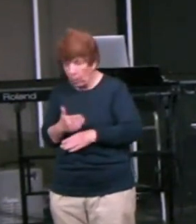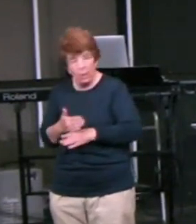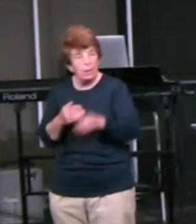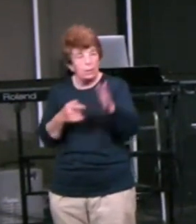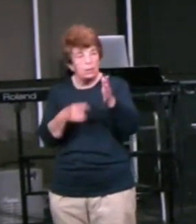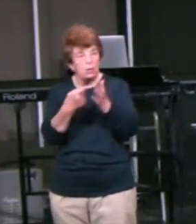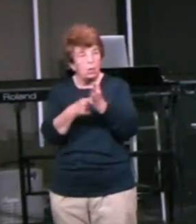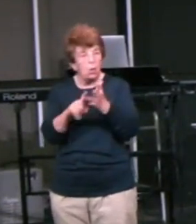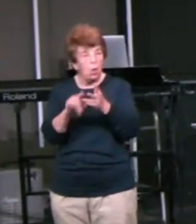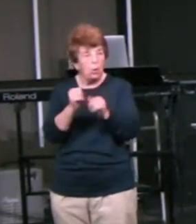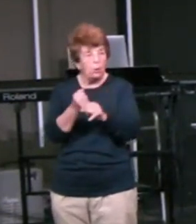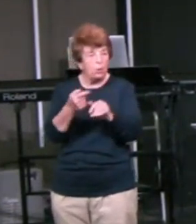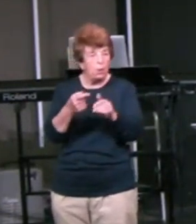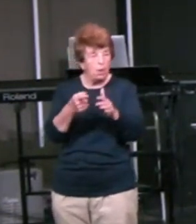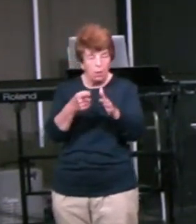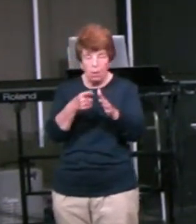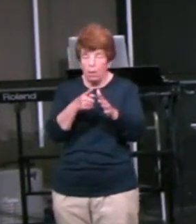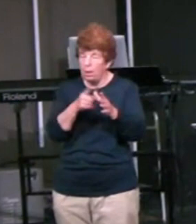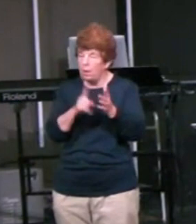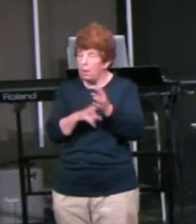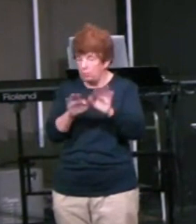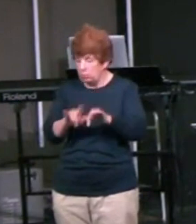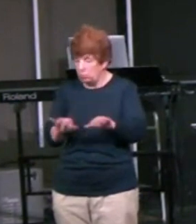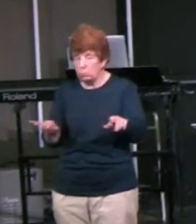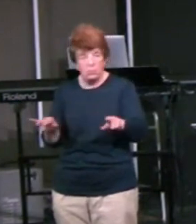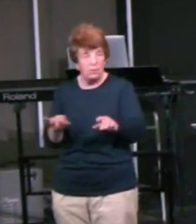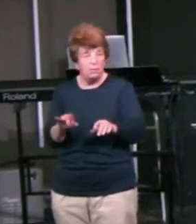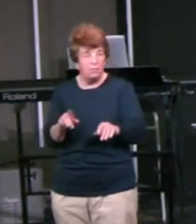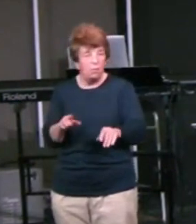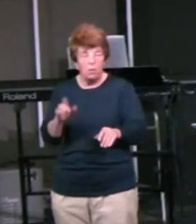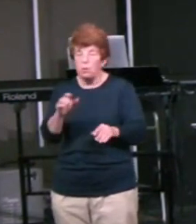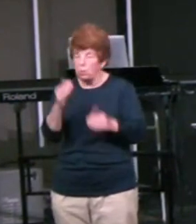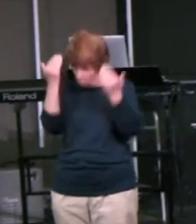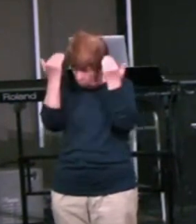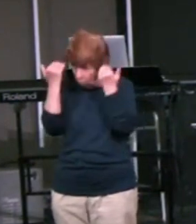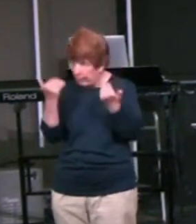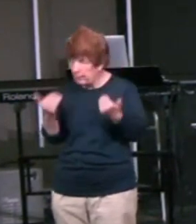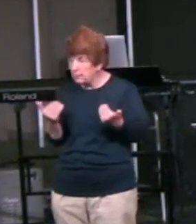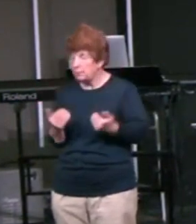was a legal stenographer with a firm of solicitors.